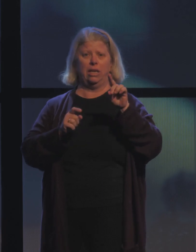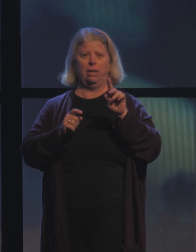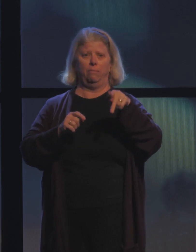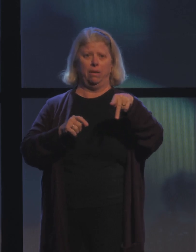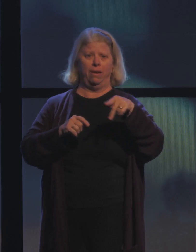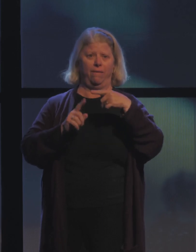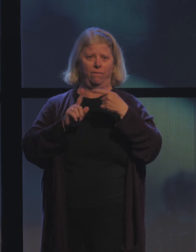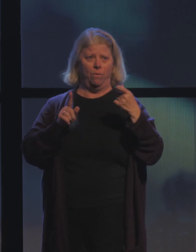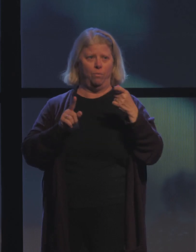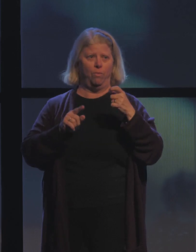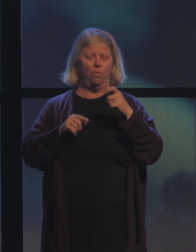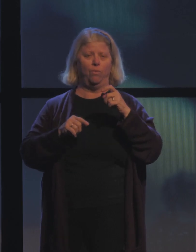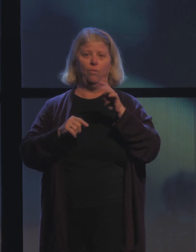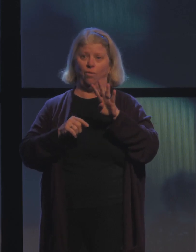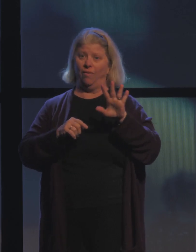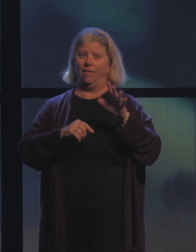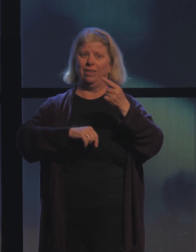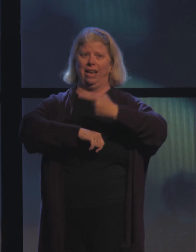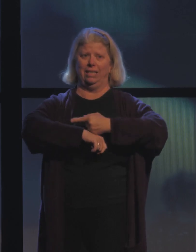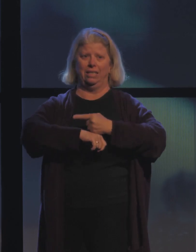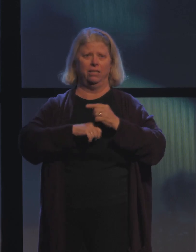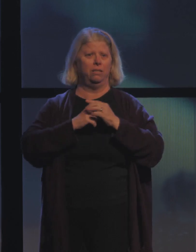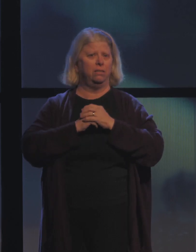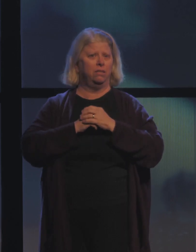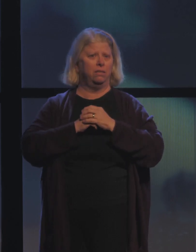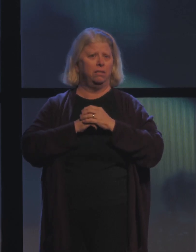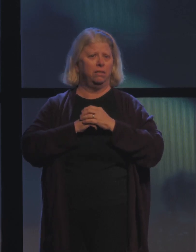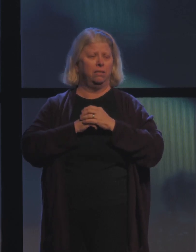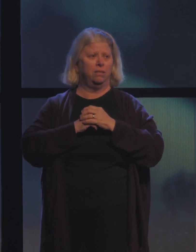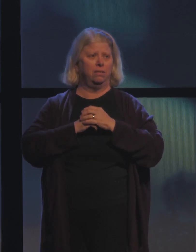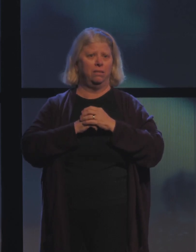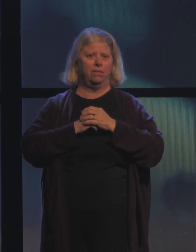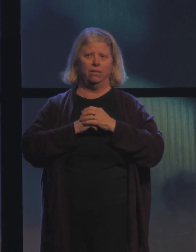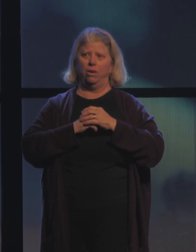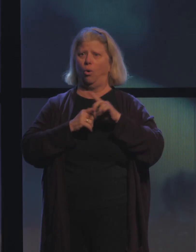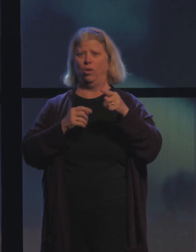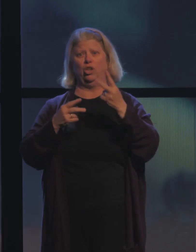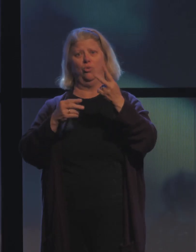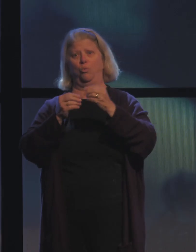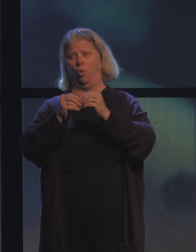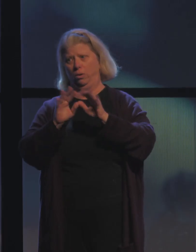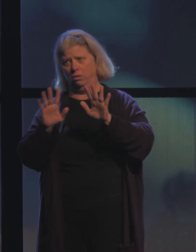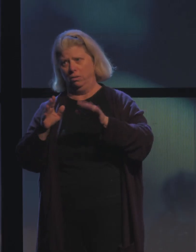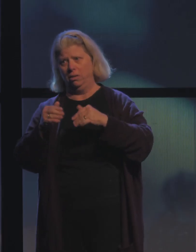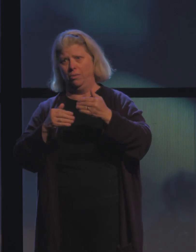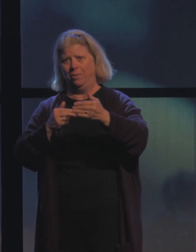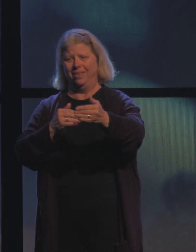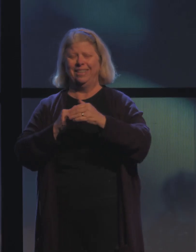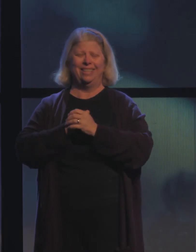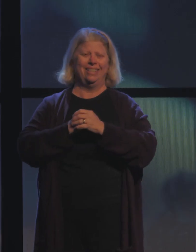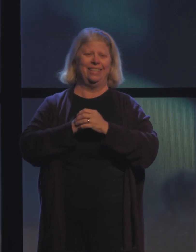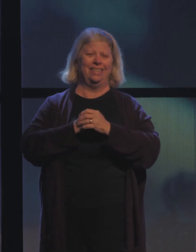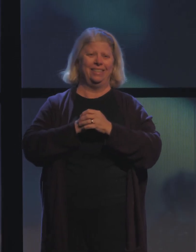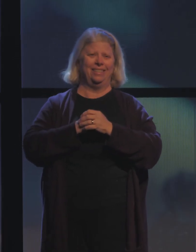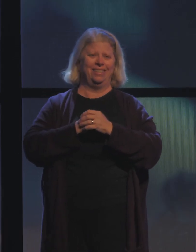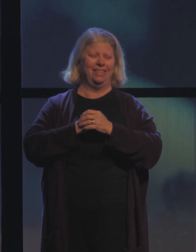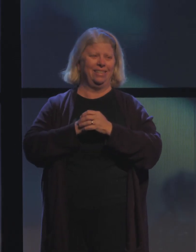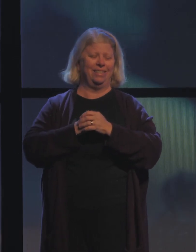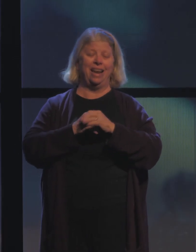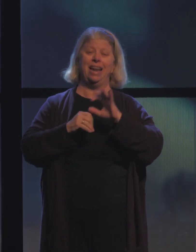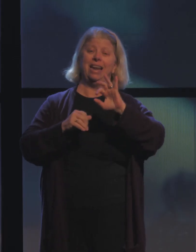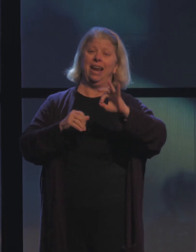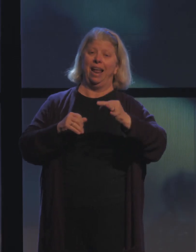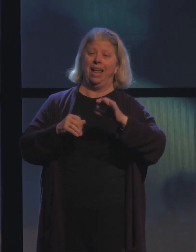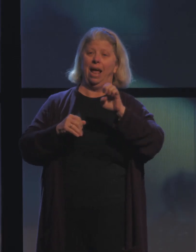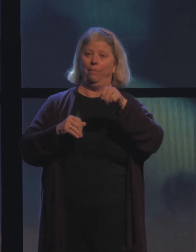those 45 days. Don't worry, I only have 2 more. We'll move on. The